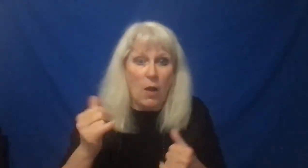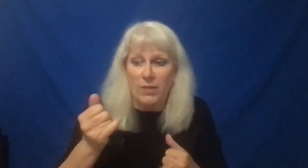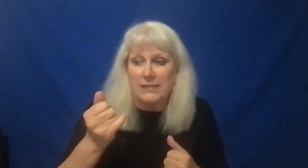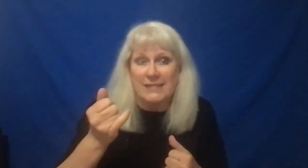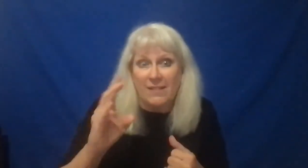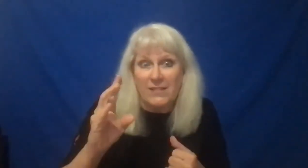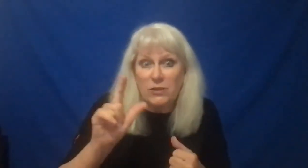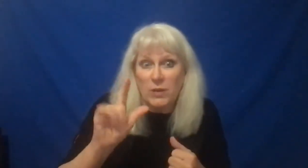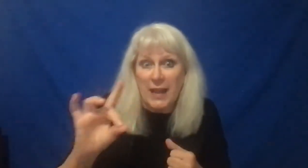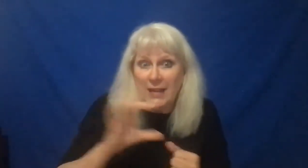committee. So